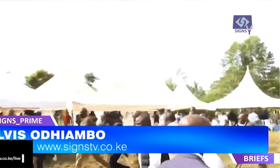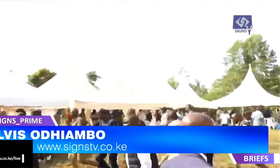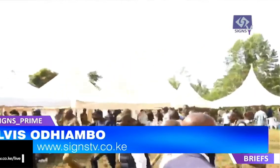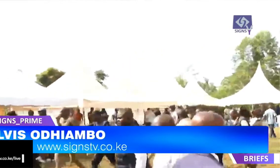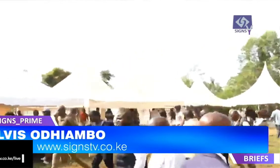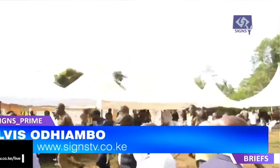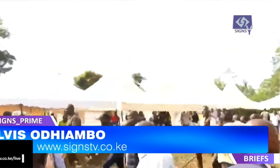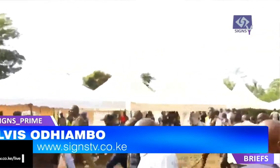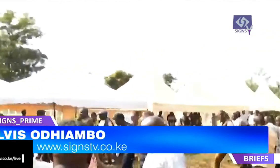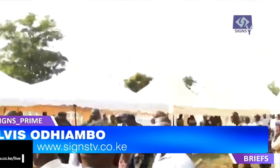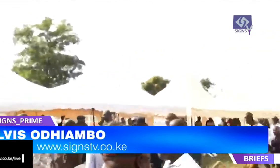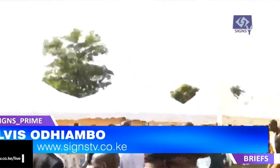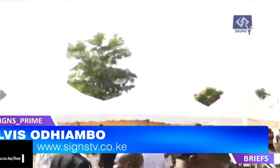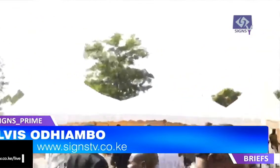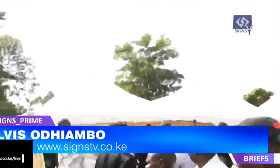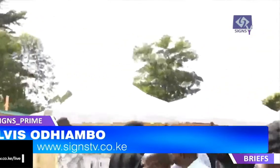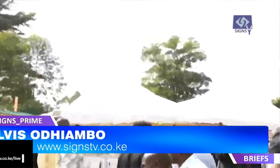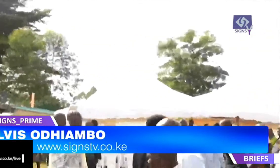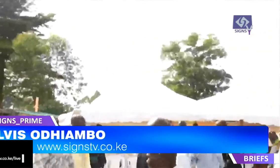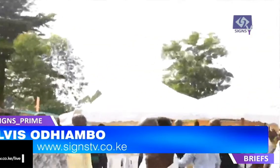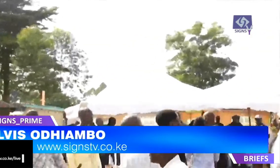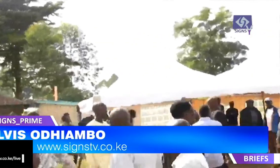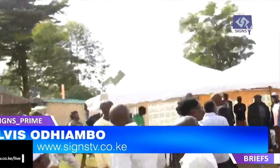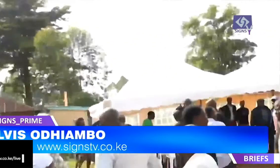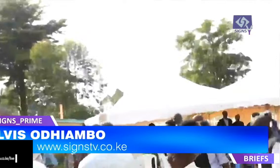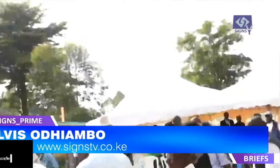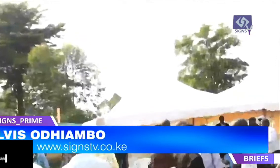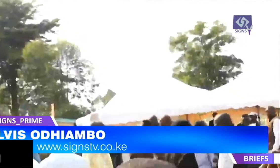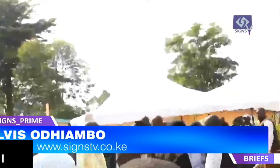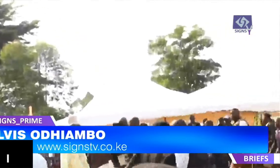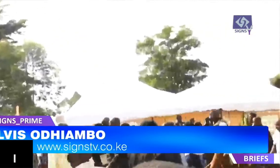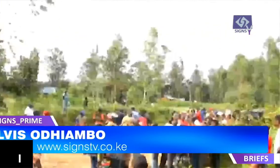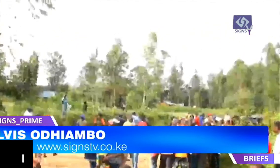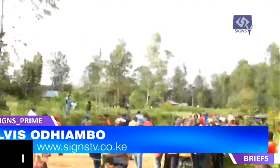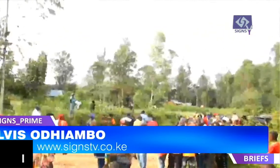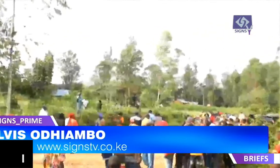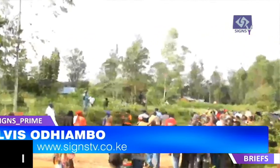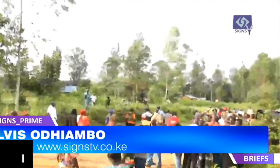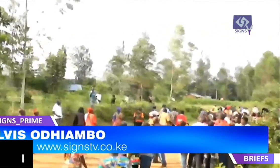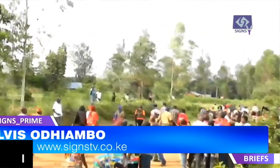PK, wewe ndio rafiki yangu, tafadhali tutulize watu.